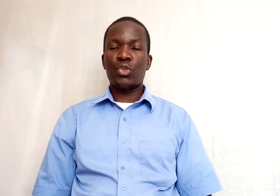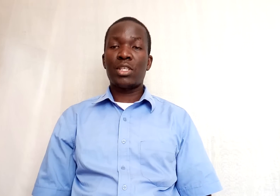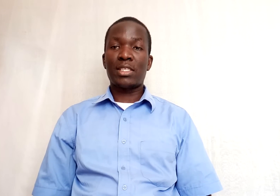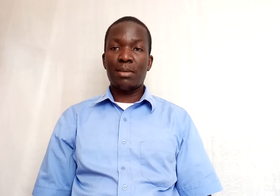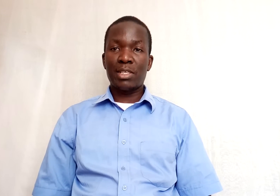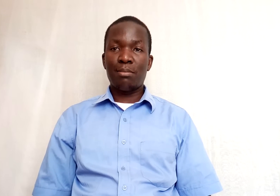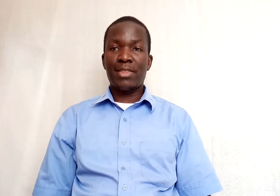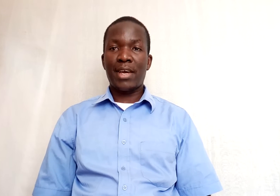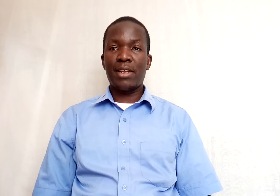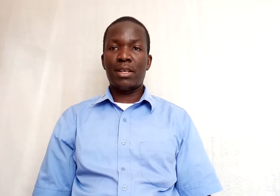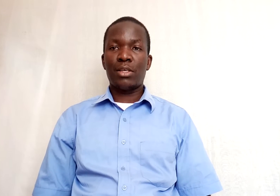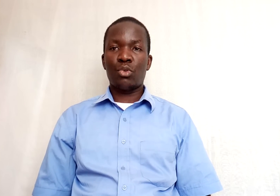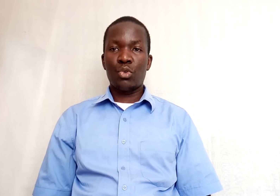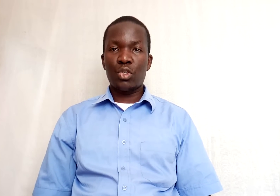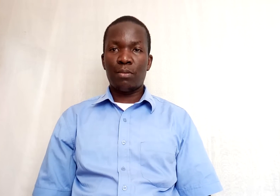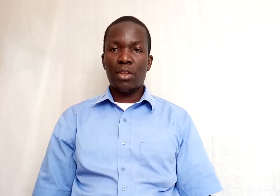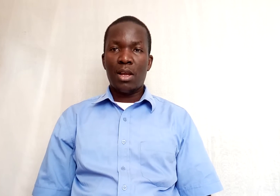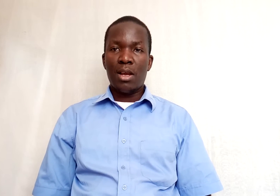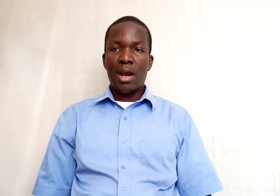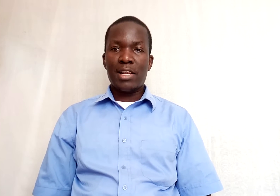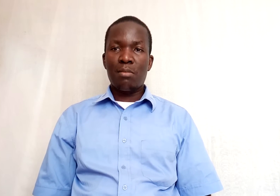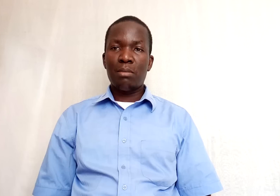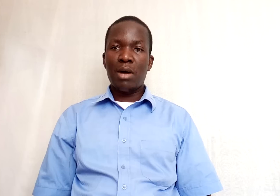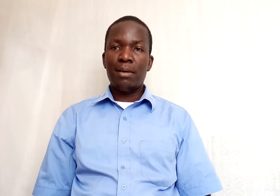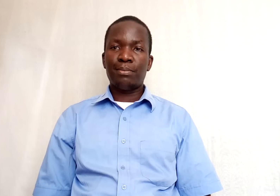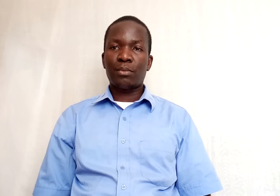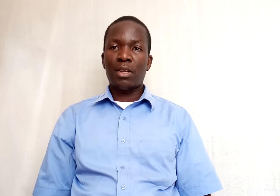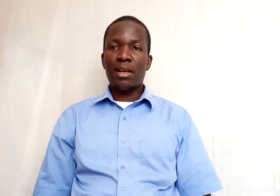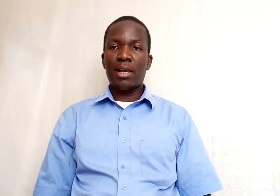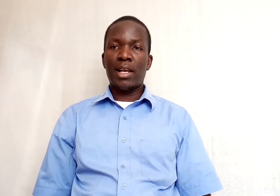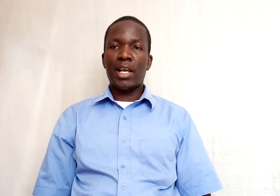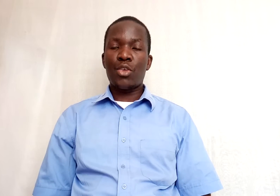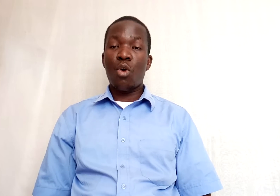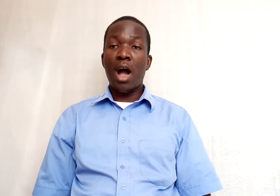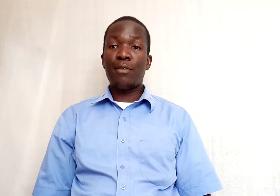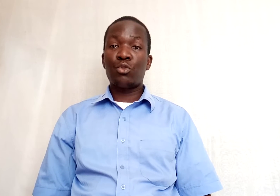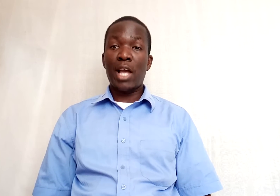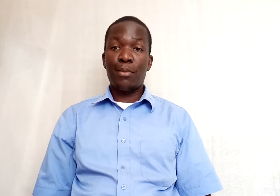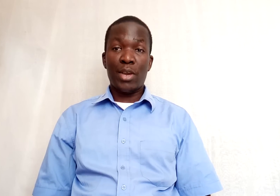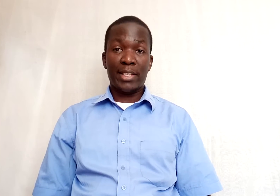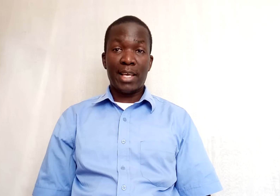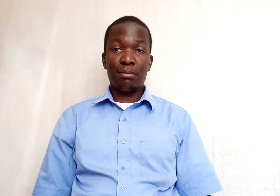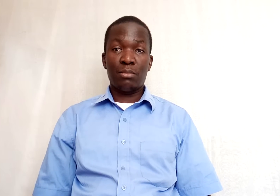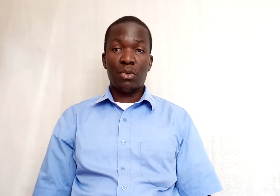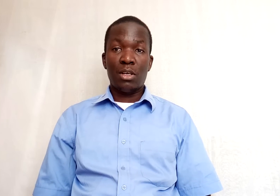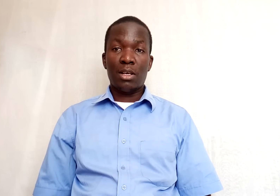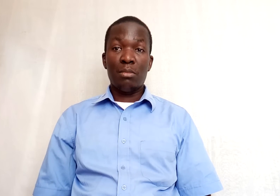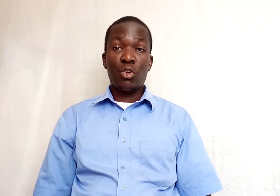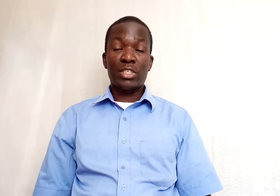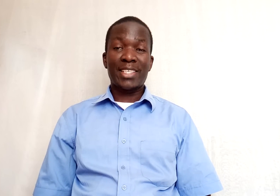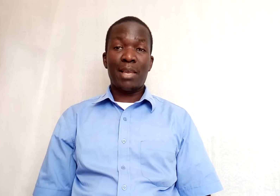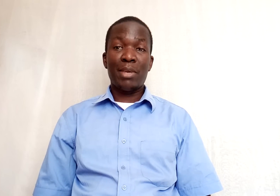the same method to do so. And remember, you have to type your exam, because as I